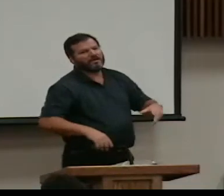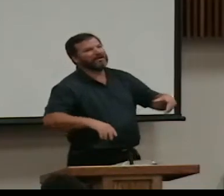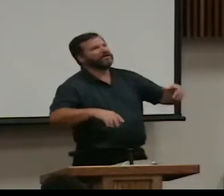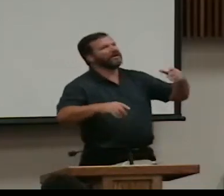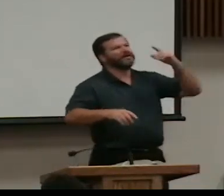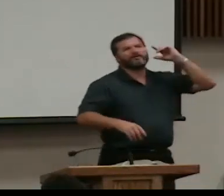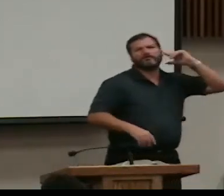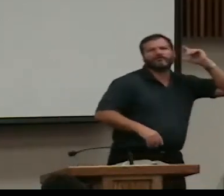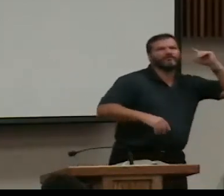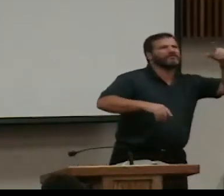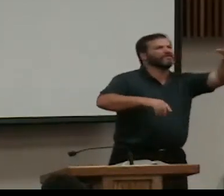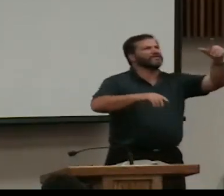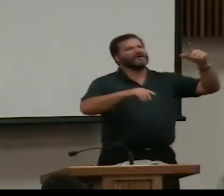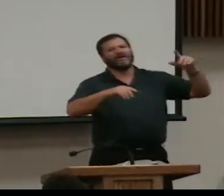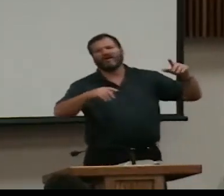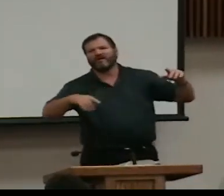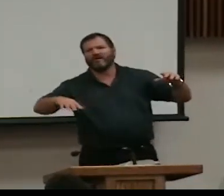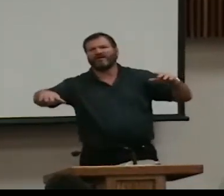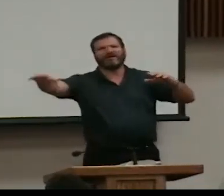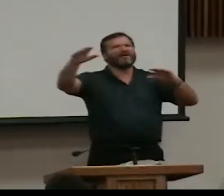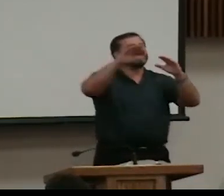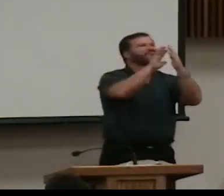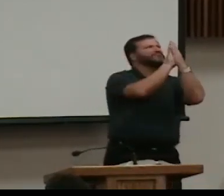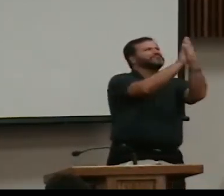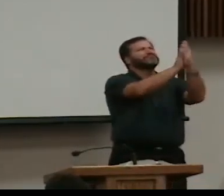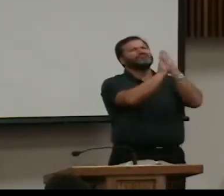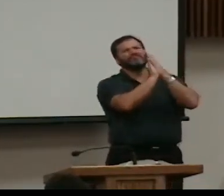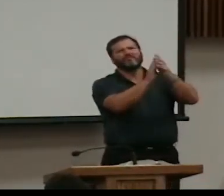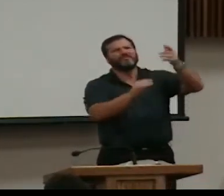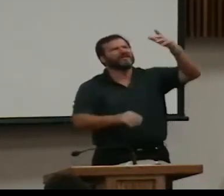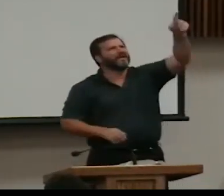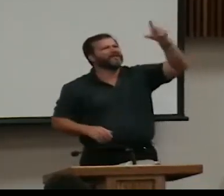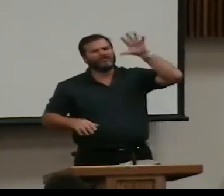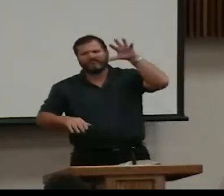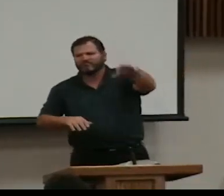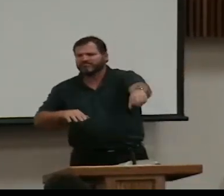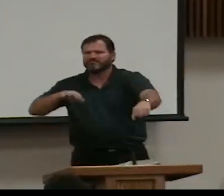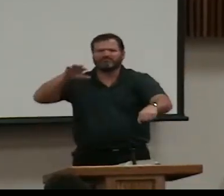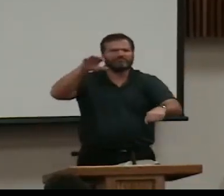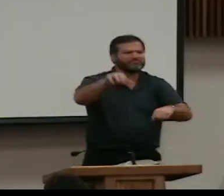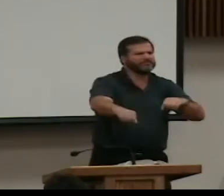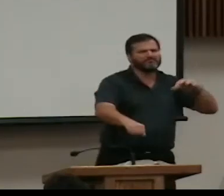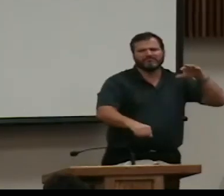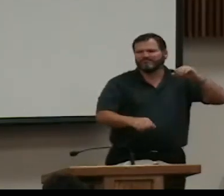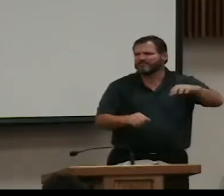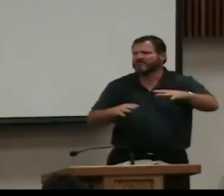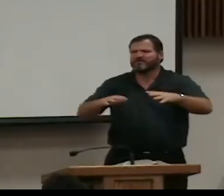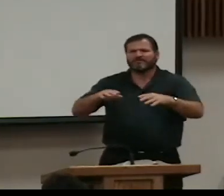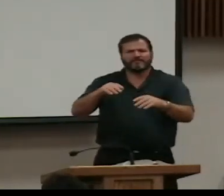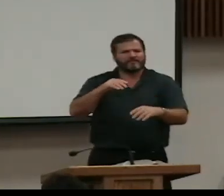Talking about, I can hear, I ask you to